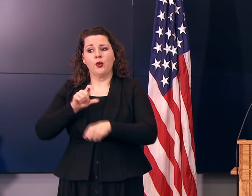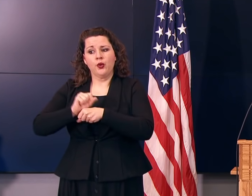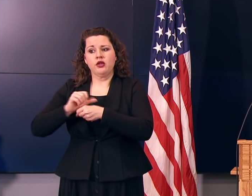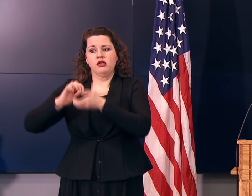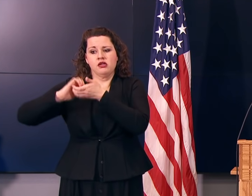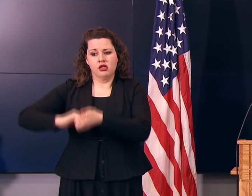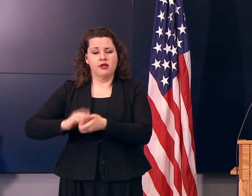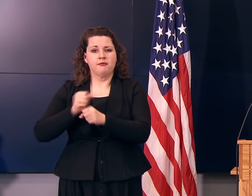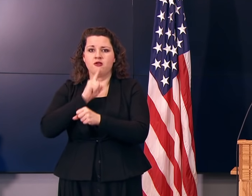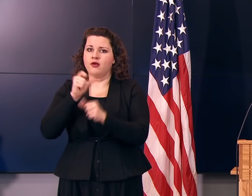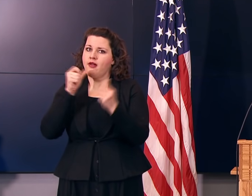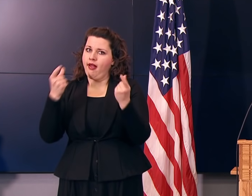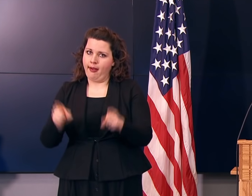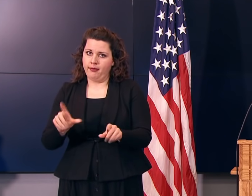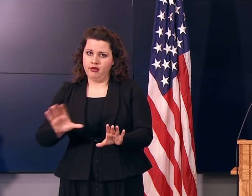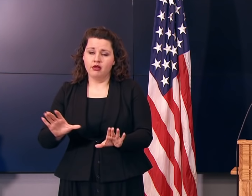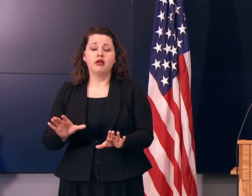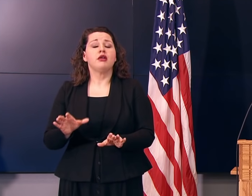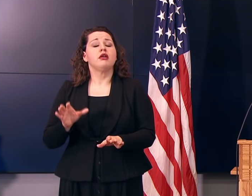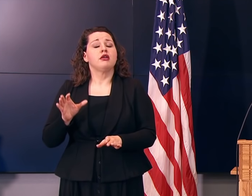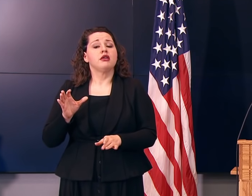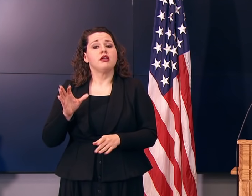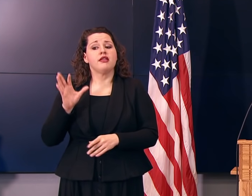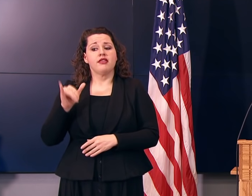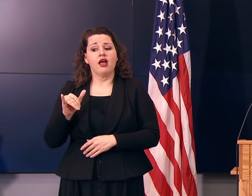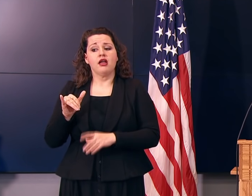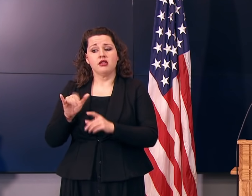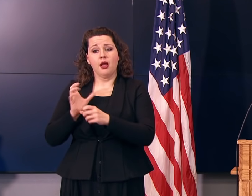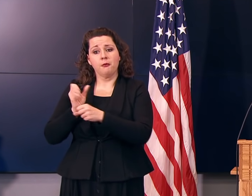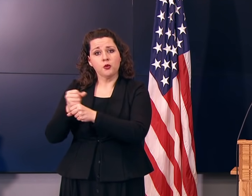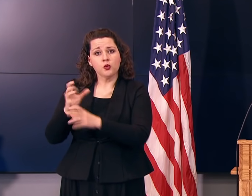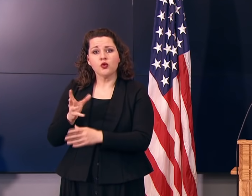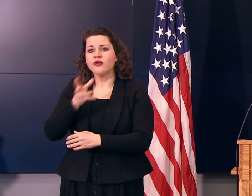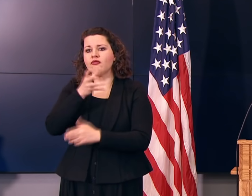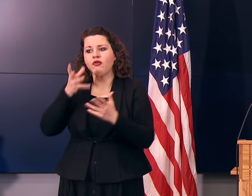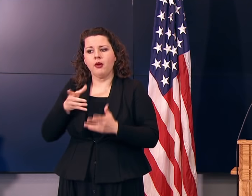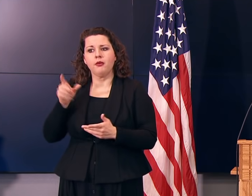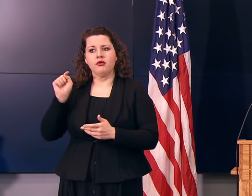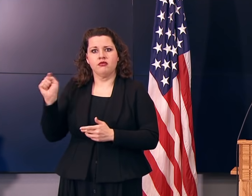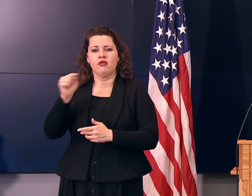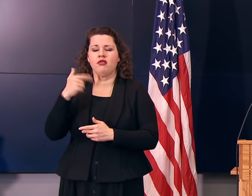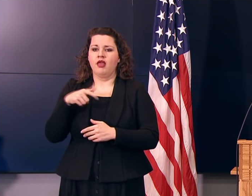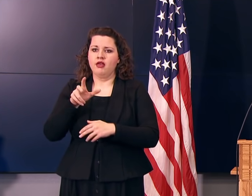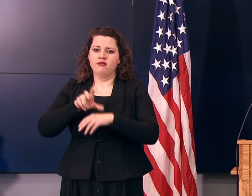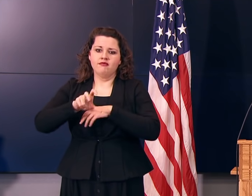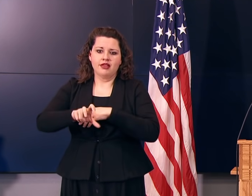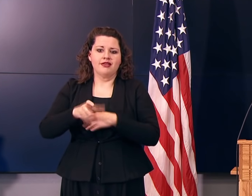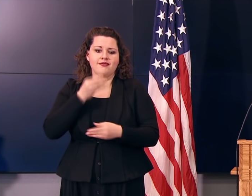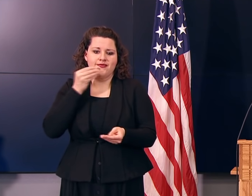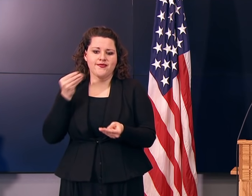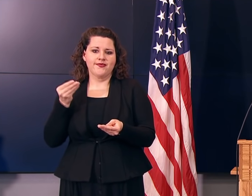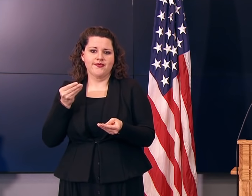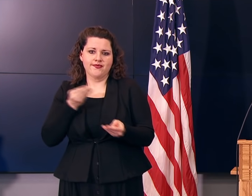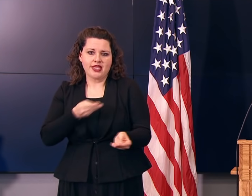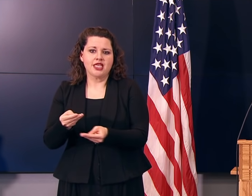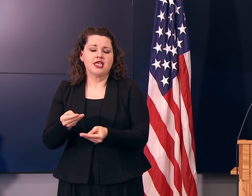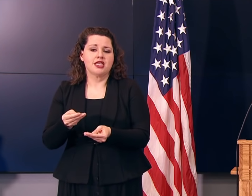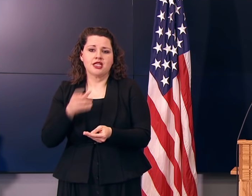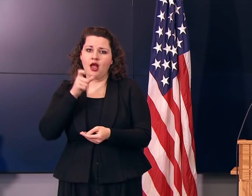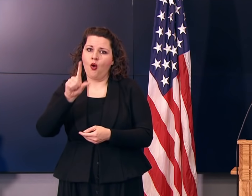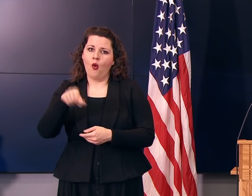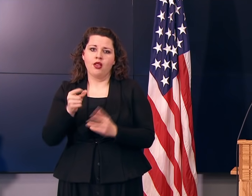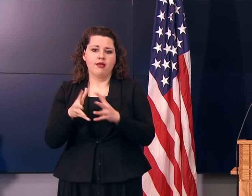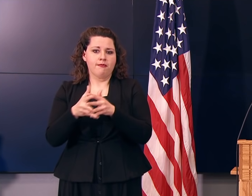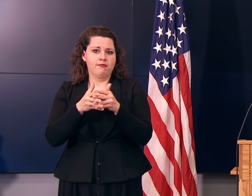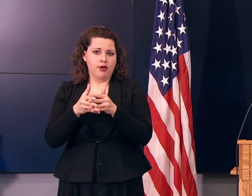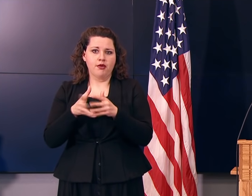sure that that doesn't happen. And it goes to, our producers and our farmers who have invested in feeding not only